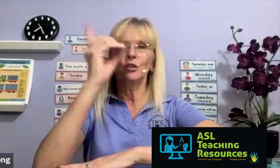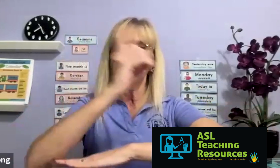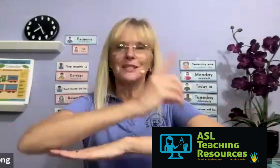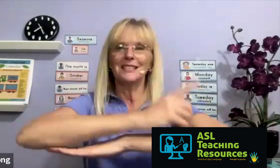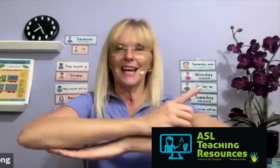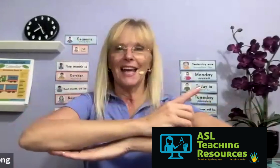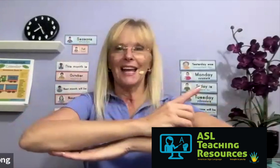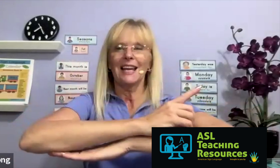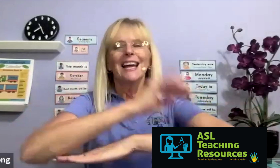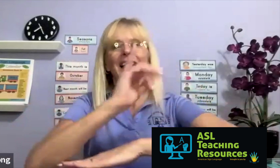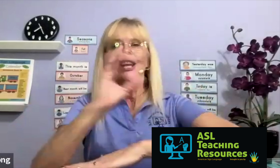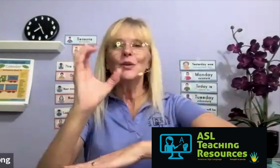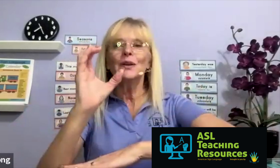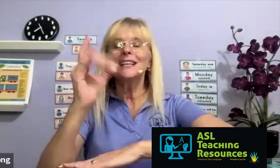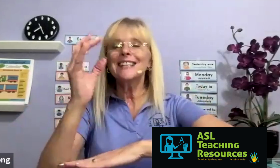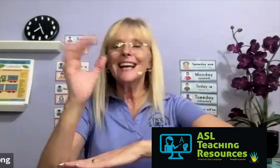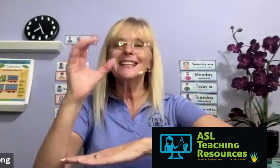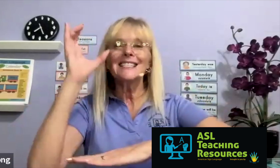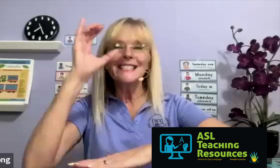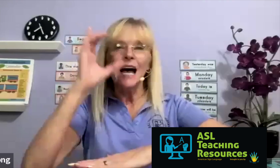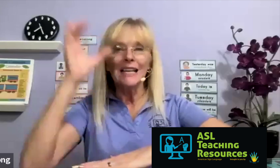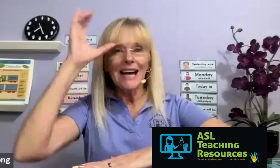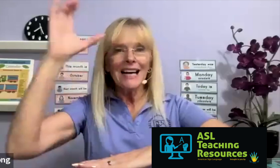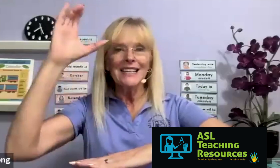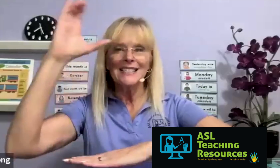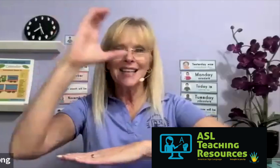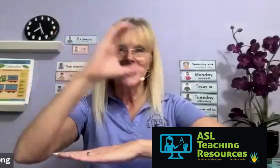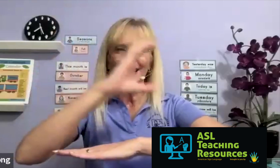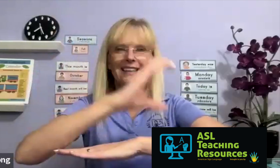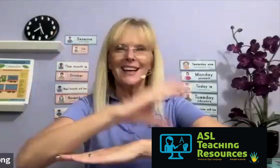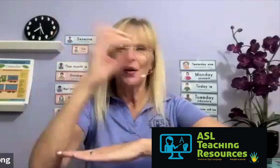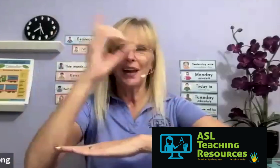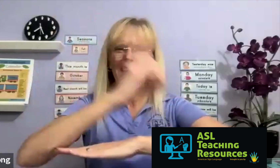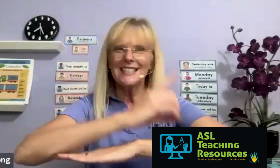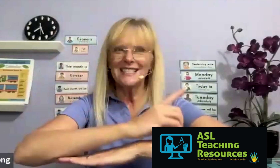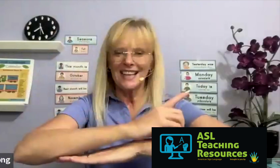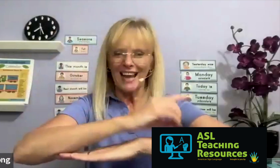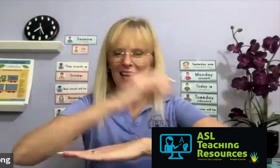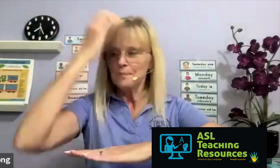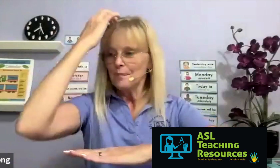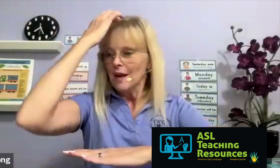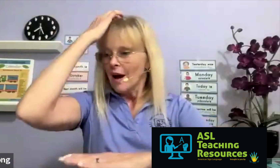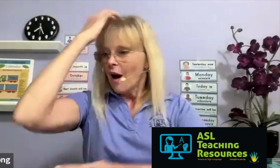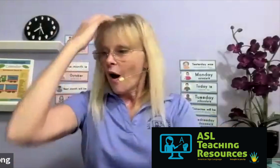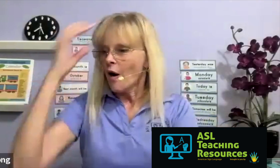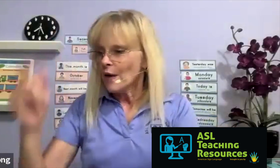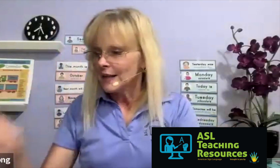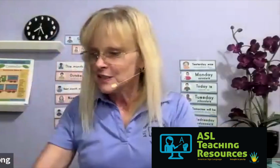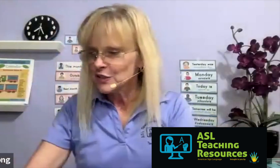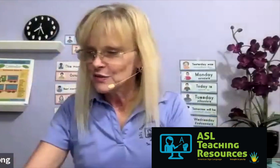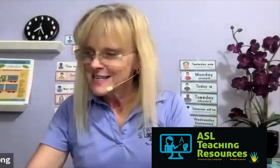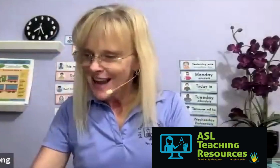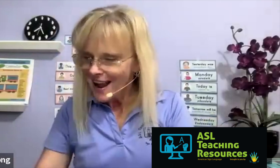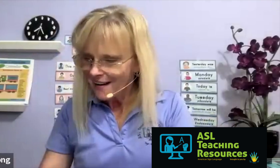go day. It's like the sun setting, okay, day. All right, so